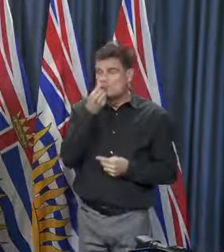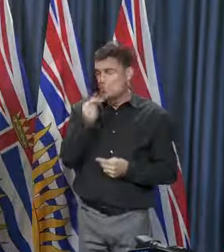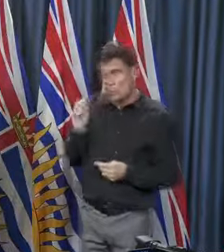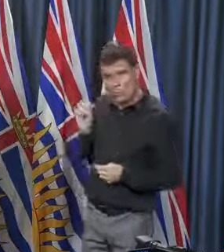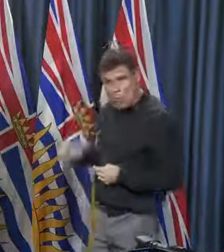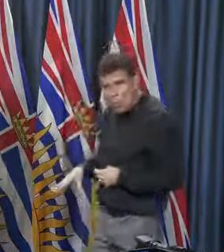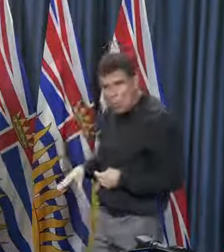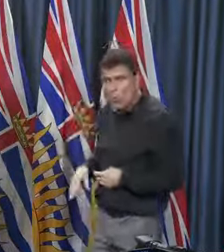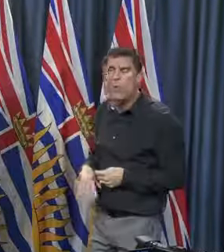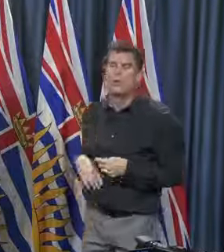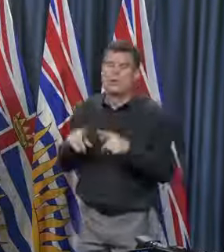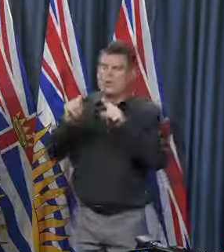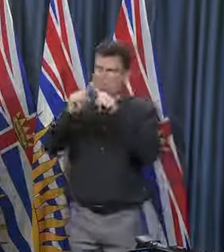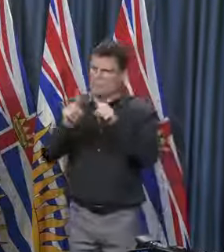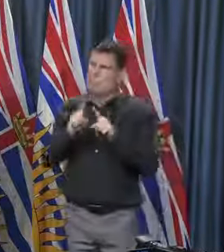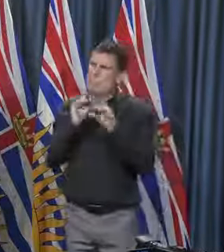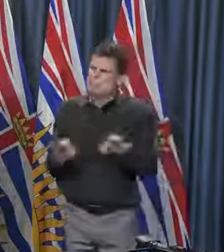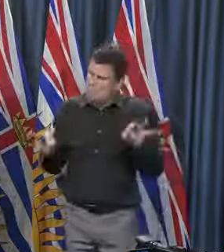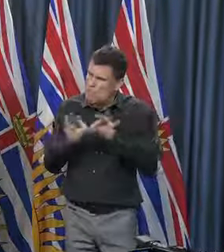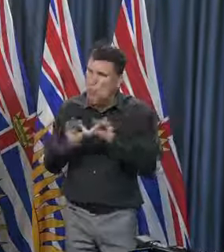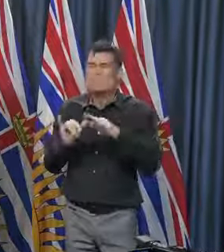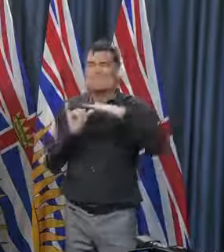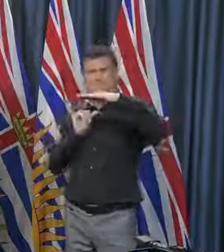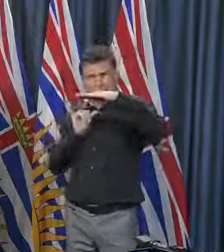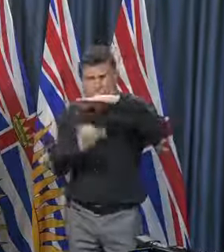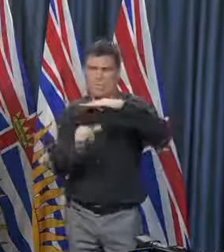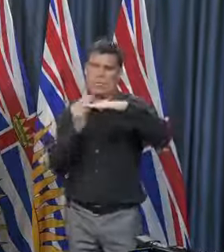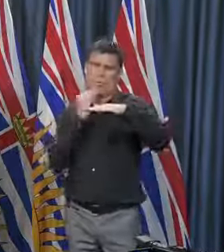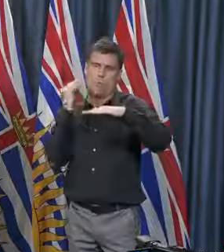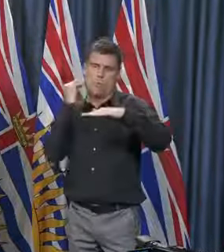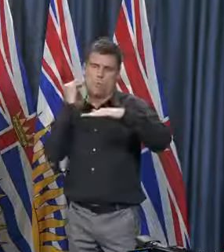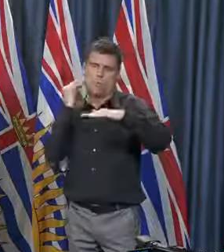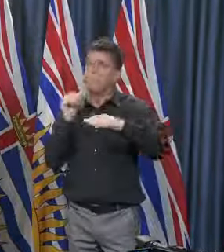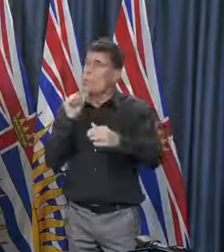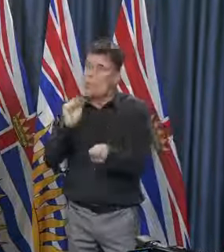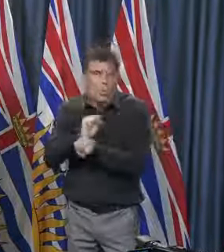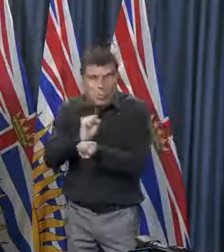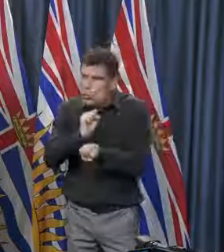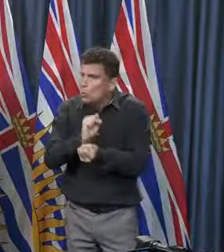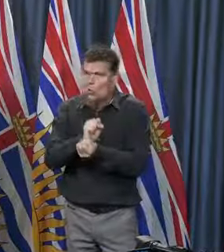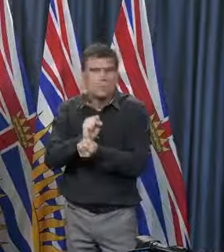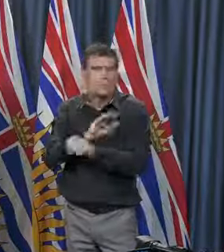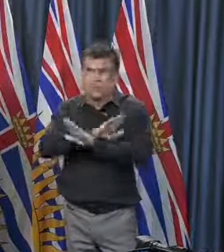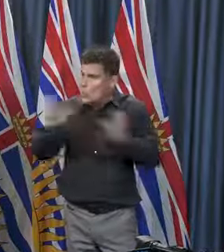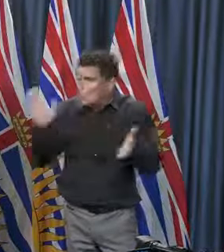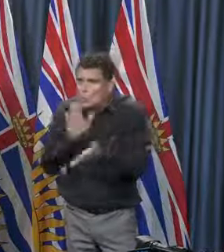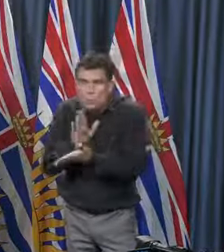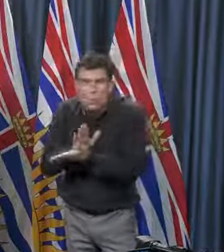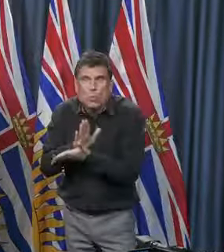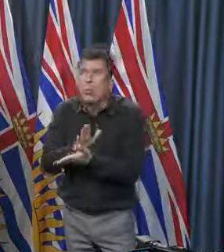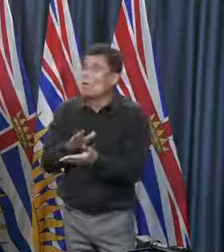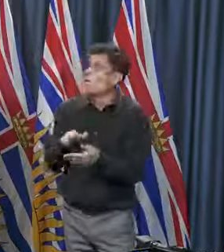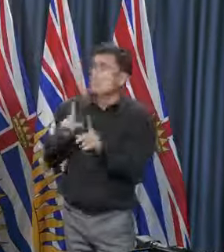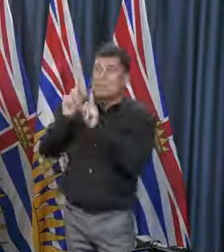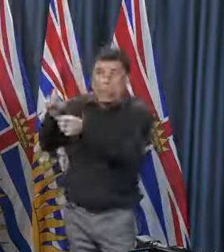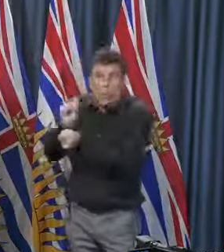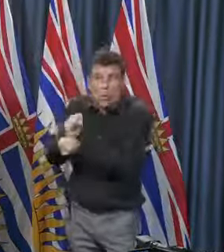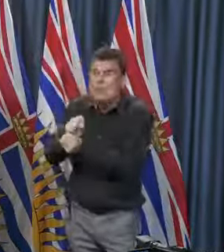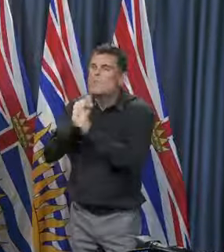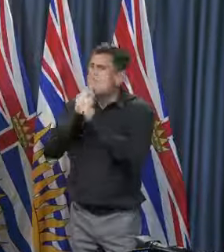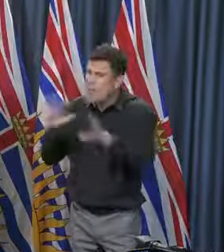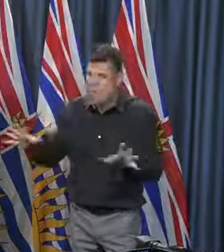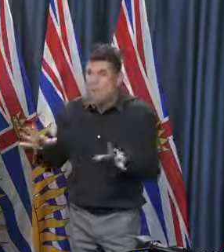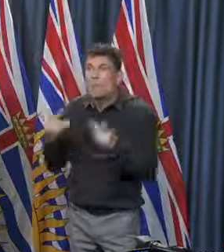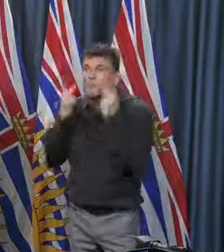work, stay home from school, don't visit our elders, etc. This is critically important. It is our civic